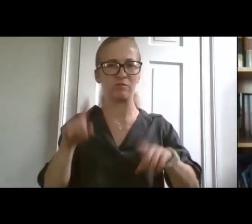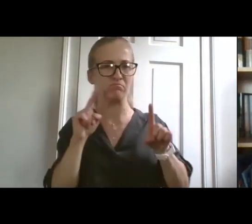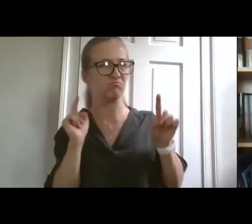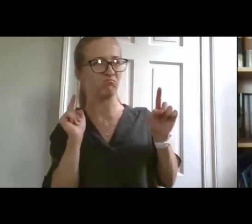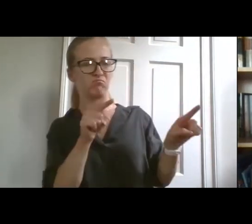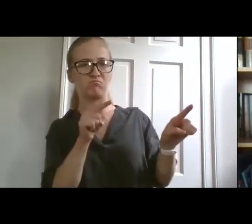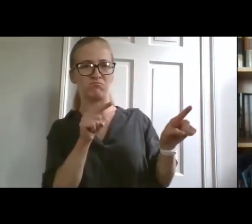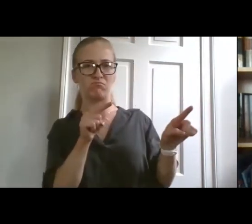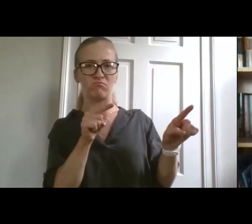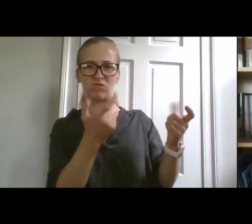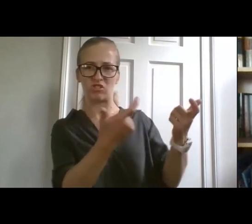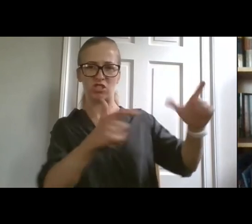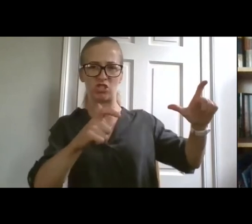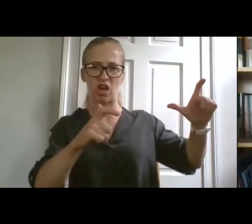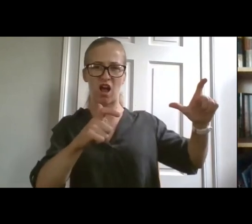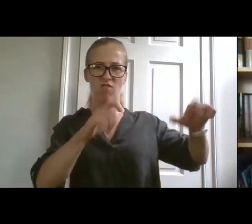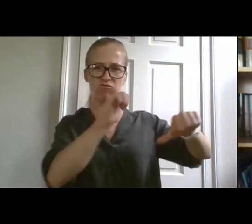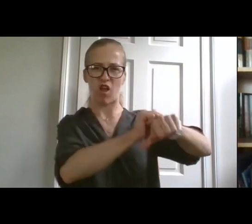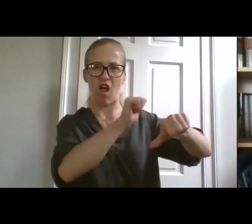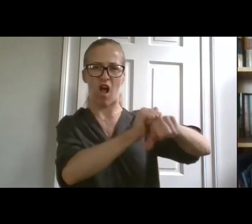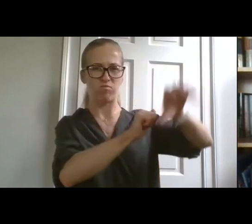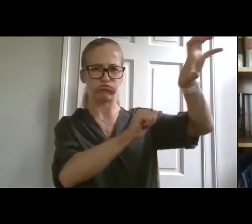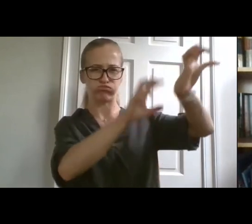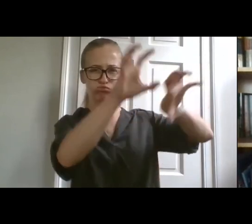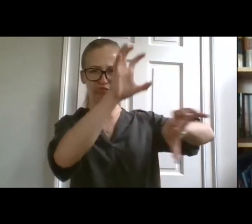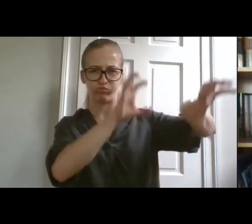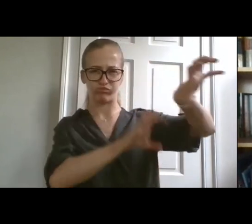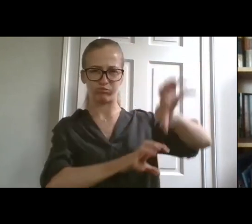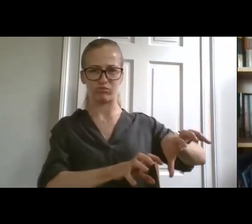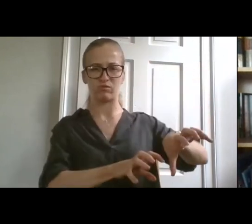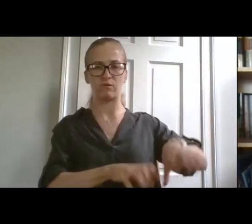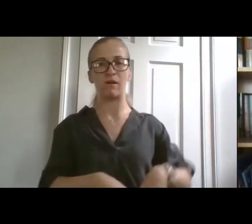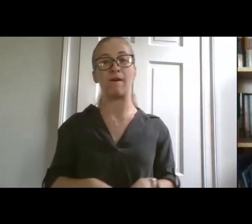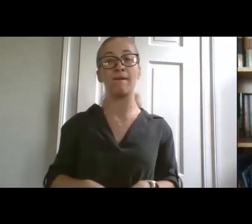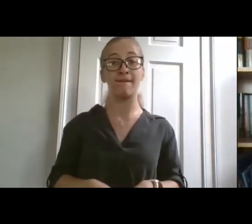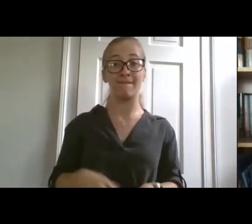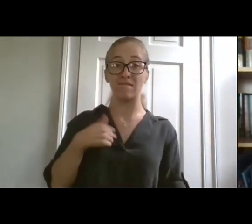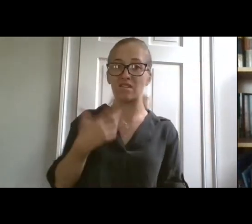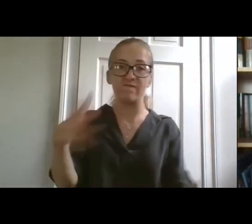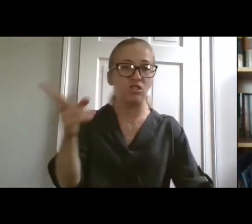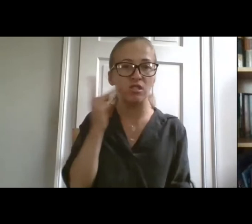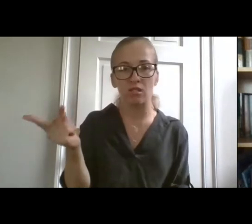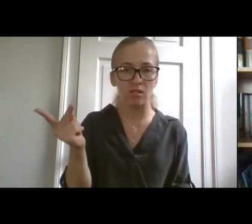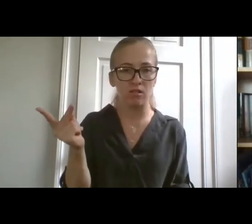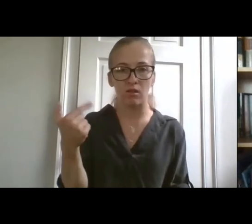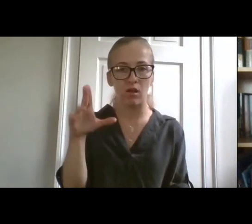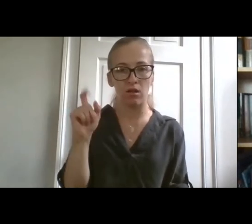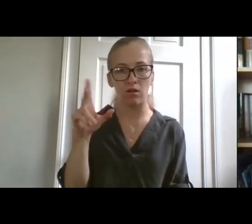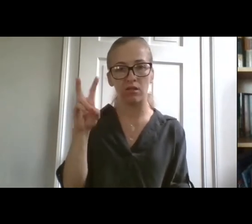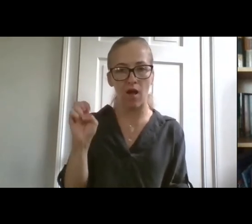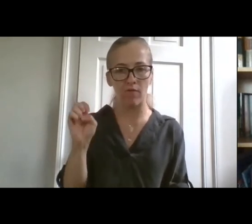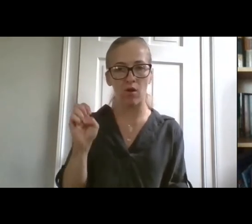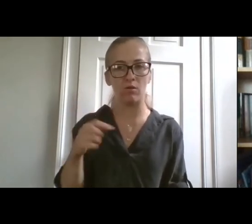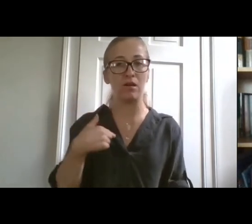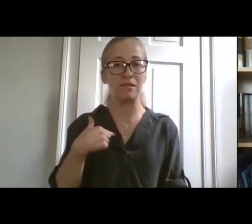at a cluster of particularly large rocks that had tumbled onto the road. I see them, Gustavo said with irritation, and